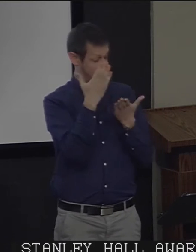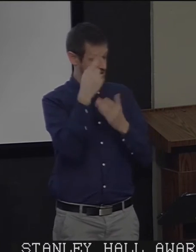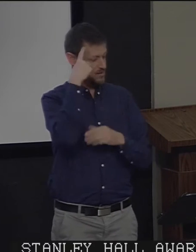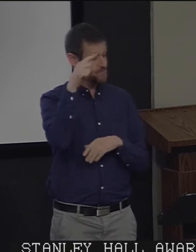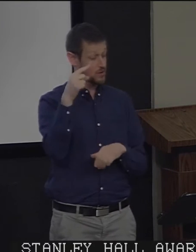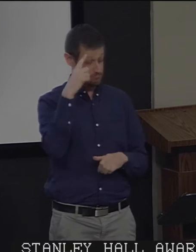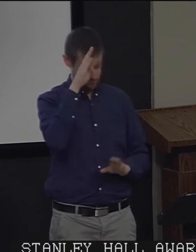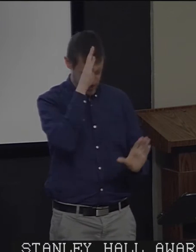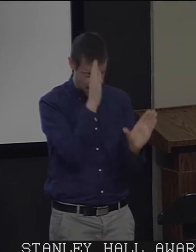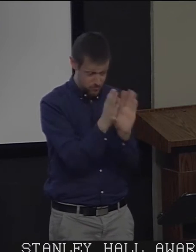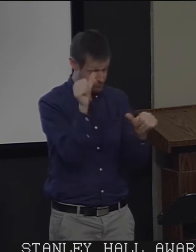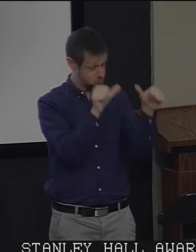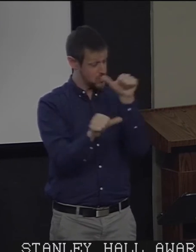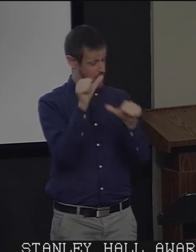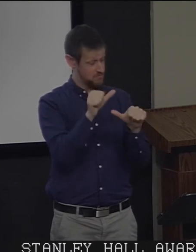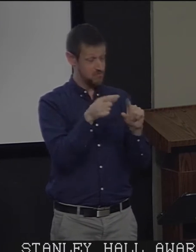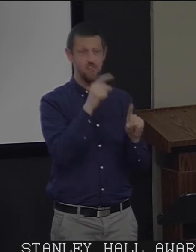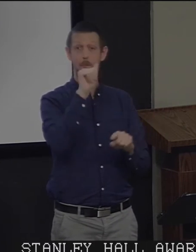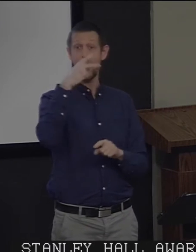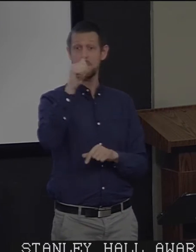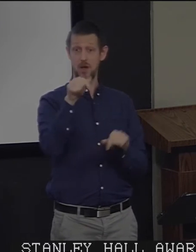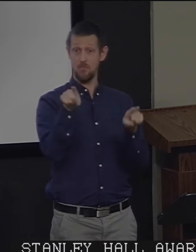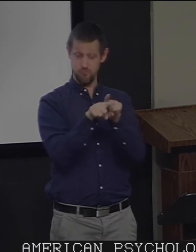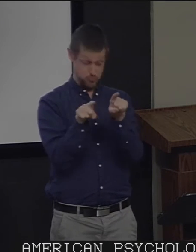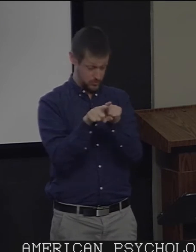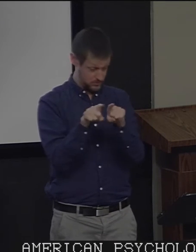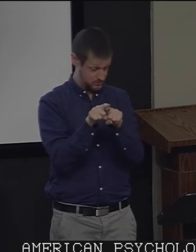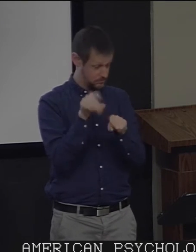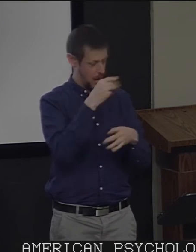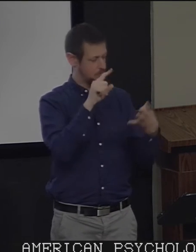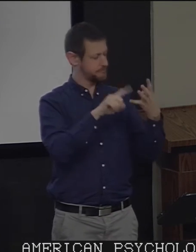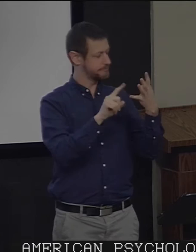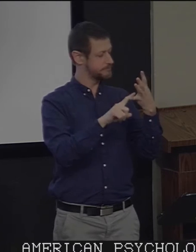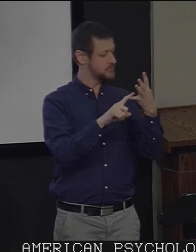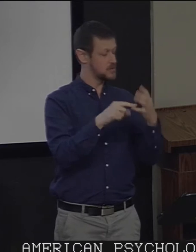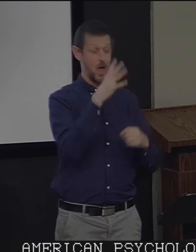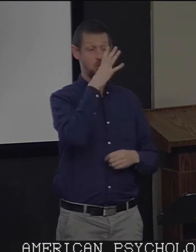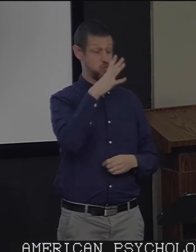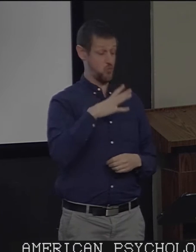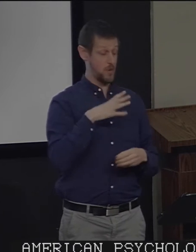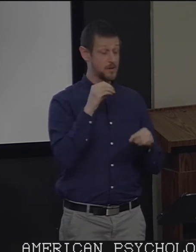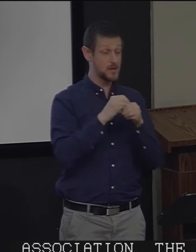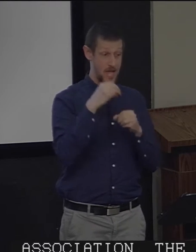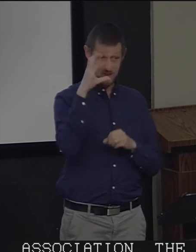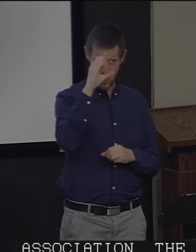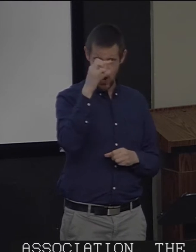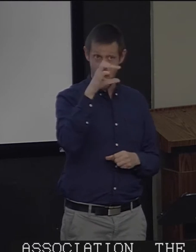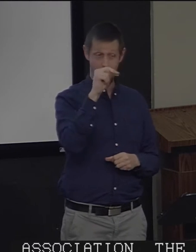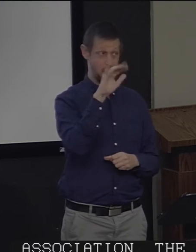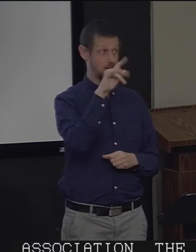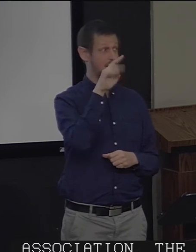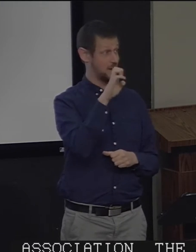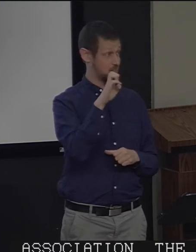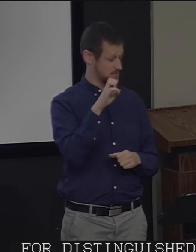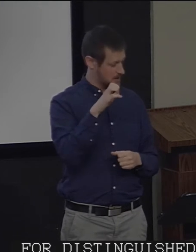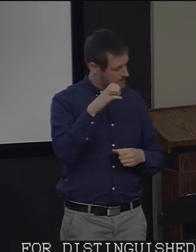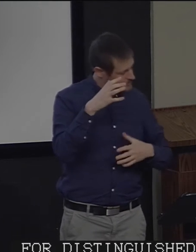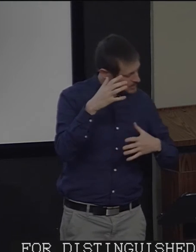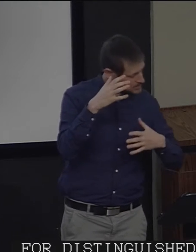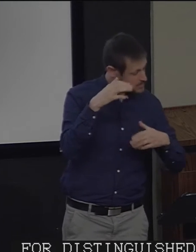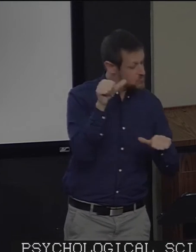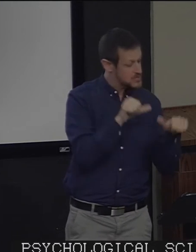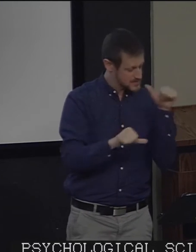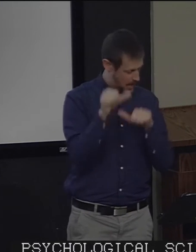the Award for Distinguished Service to Psychological Science, also from APA, and the Women in